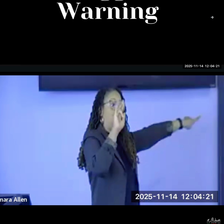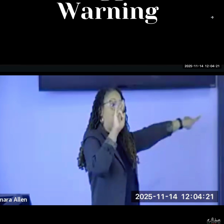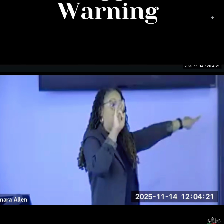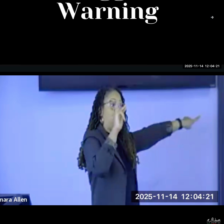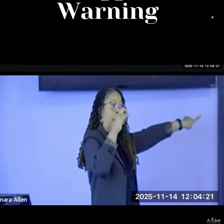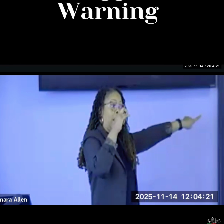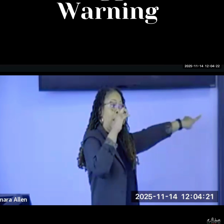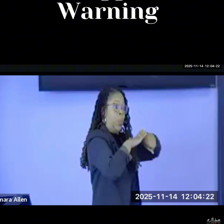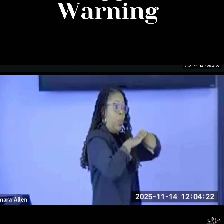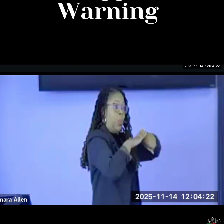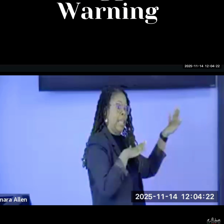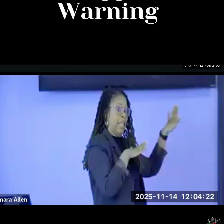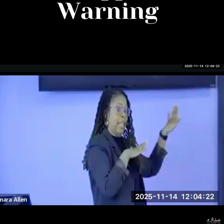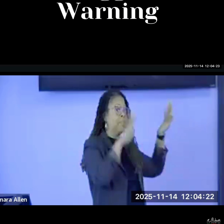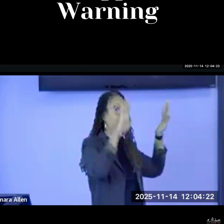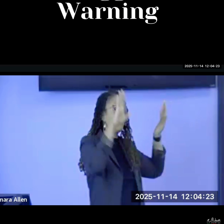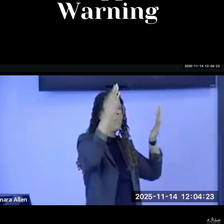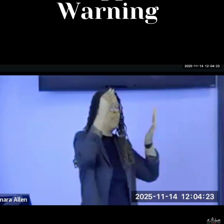disclaimer.